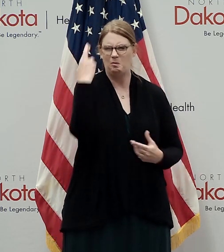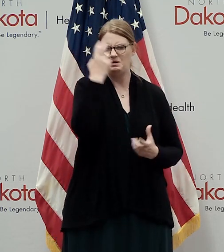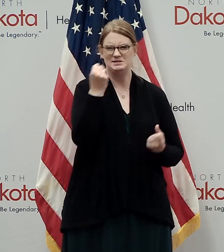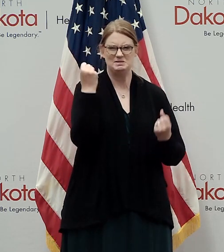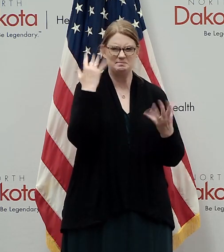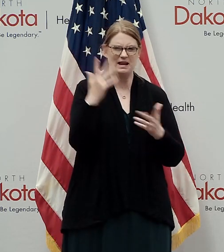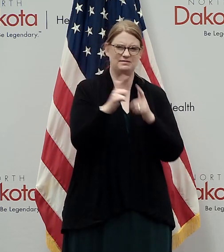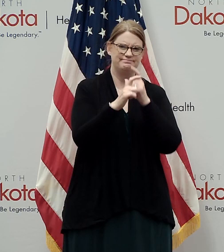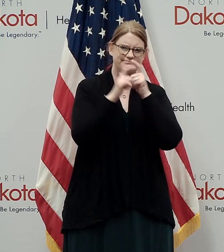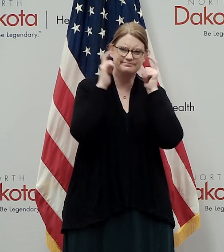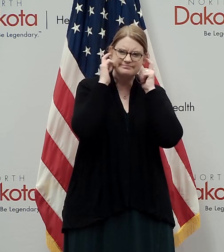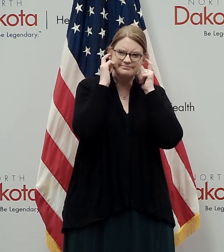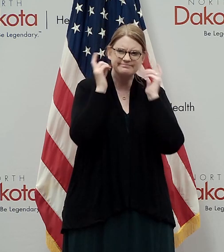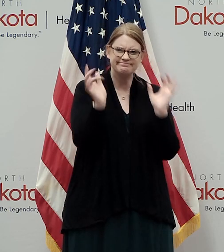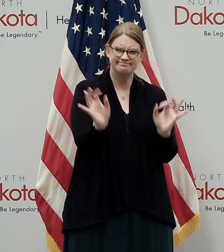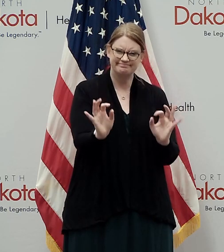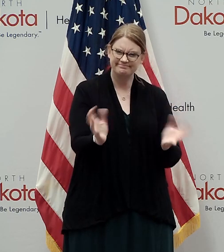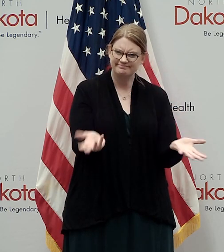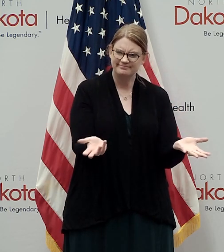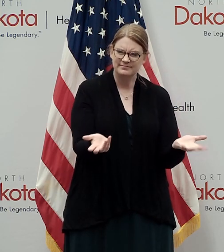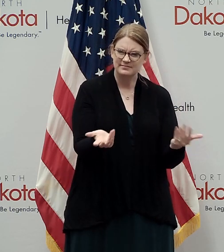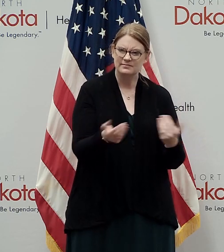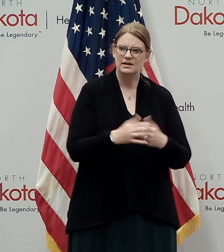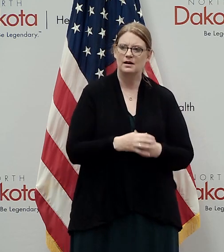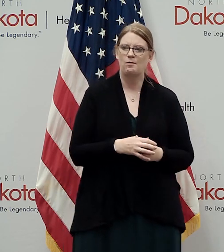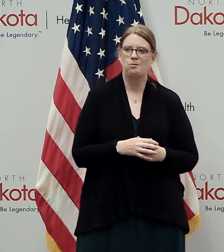distance. So I will